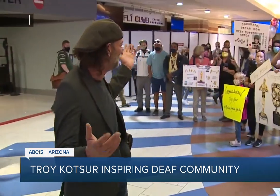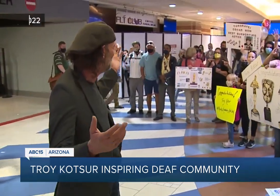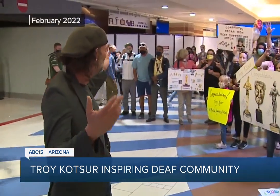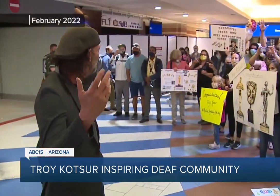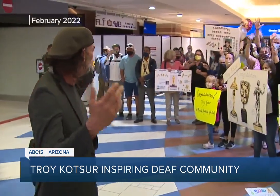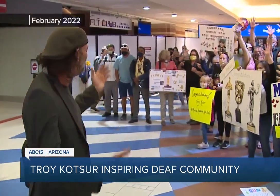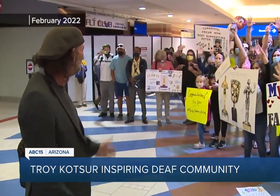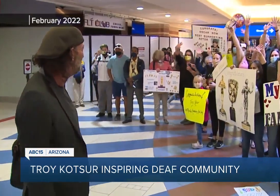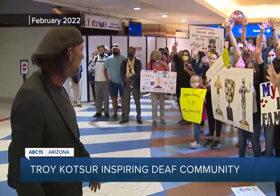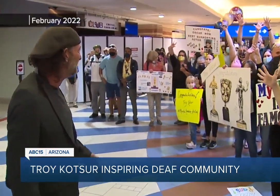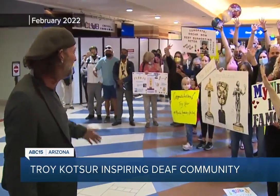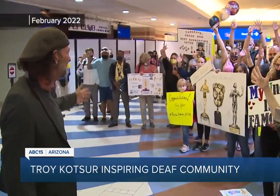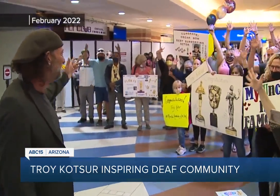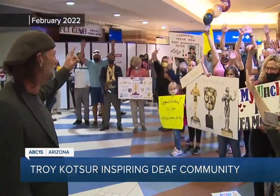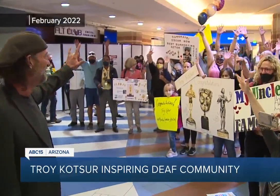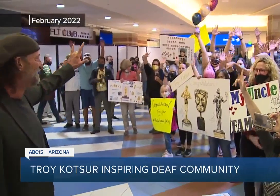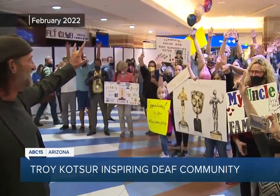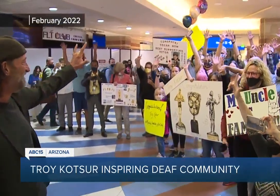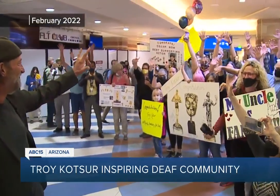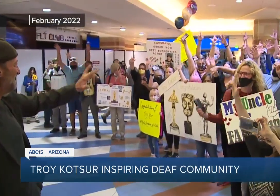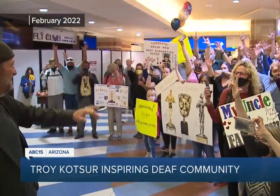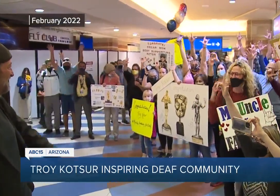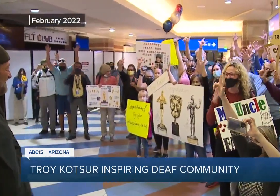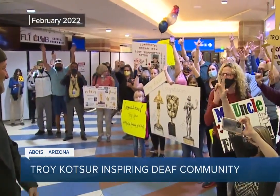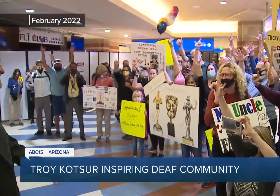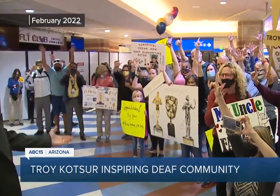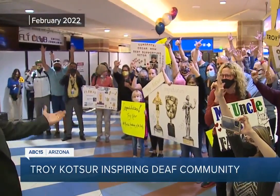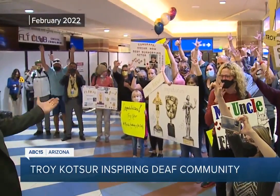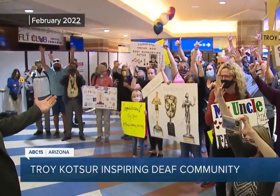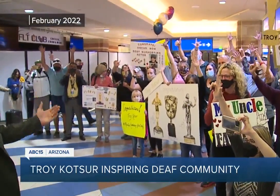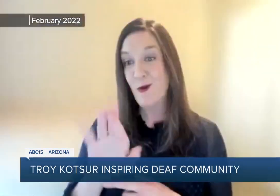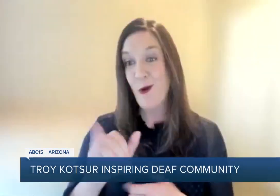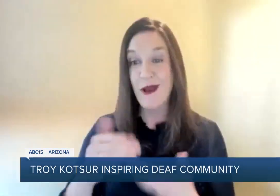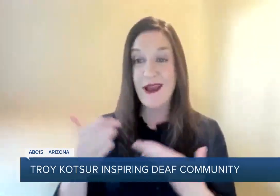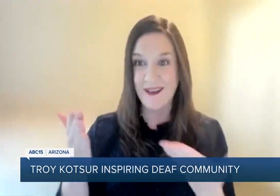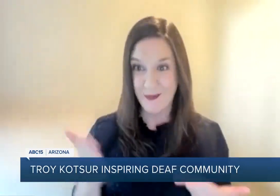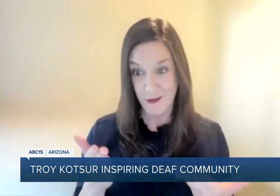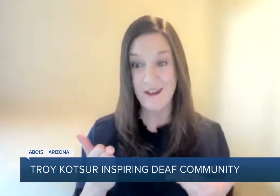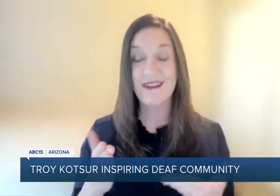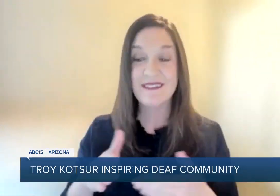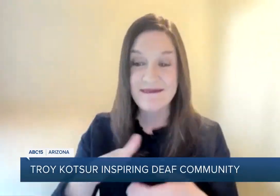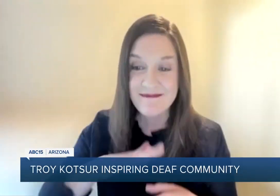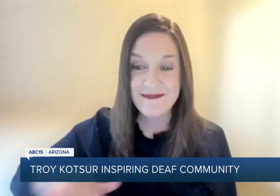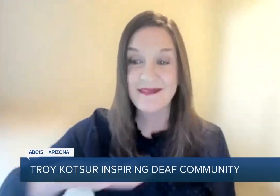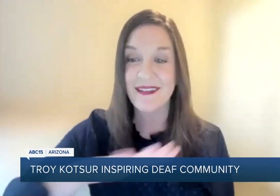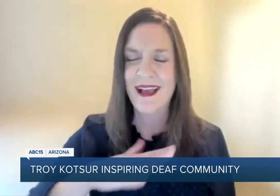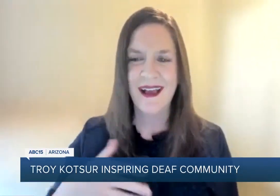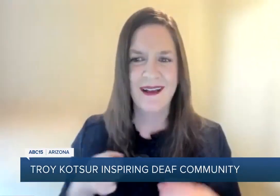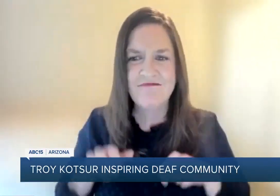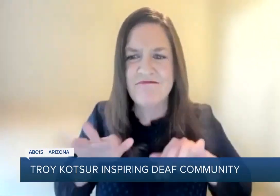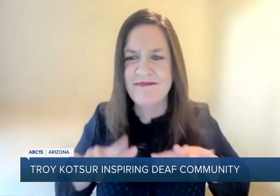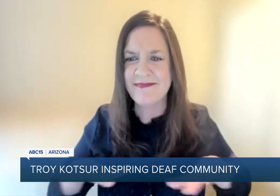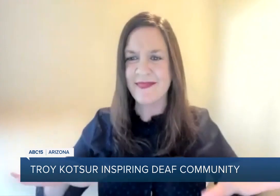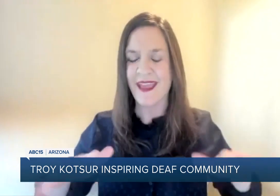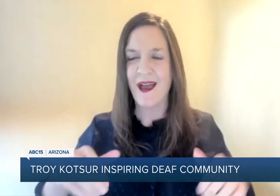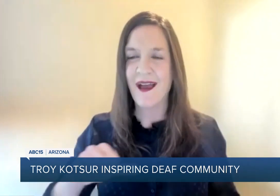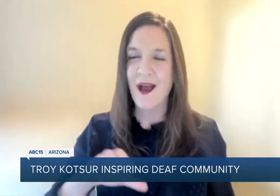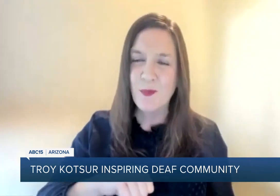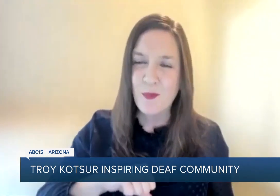In Arizona, there's over a million people who are deaf. Nikki Suckup advocates for them with a commission for the deaf and hard of hearing.